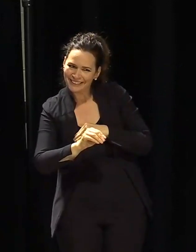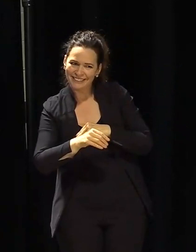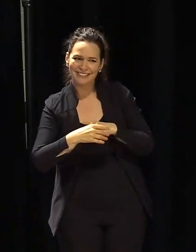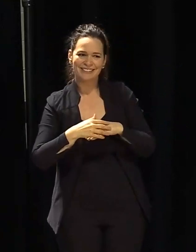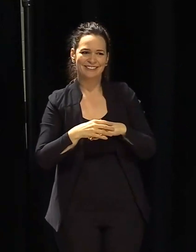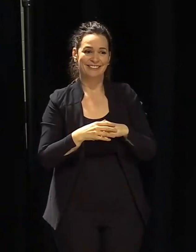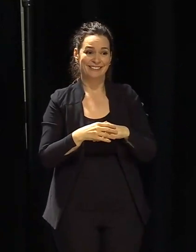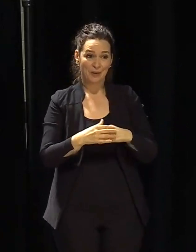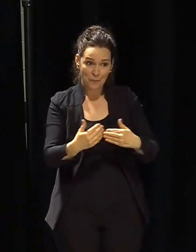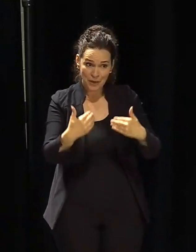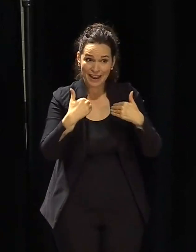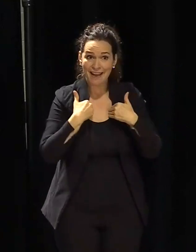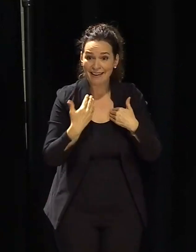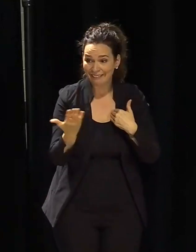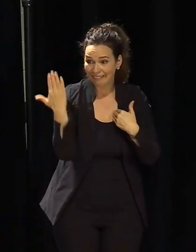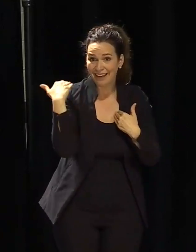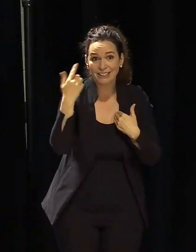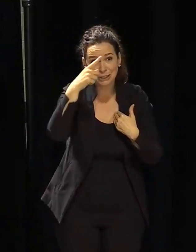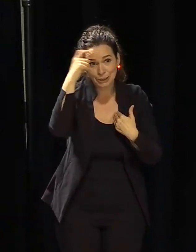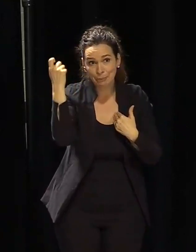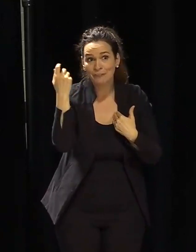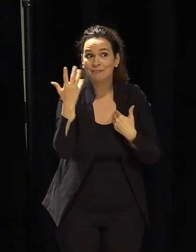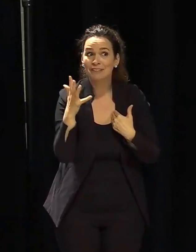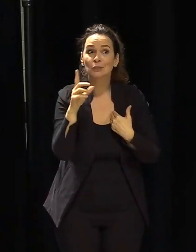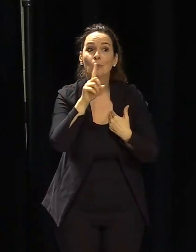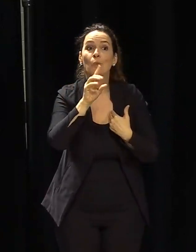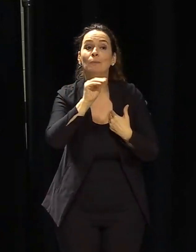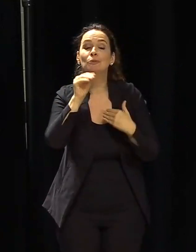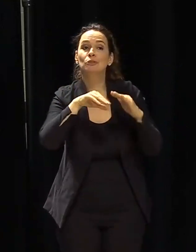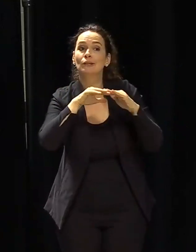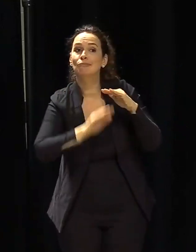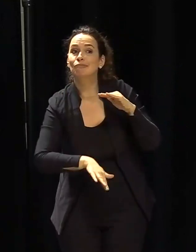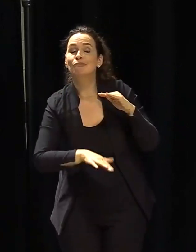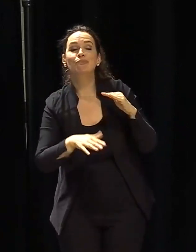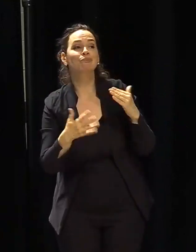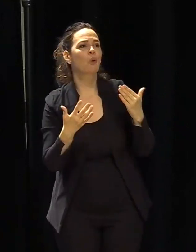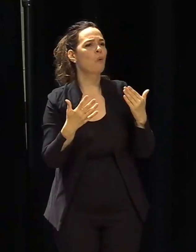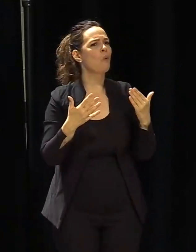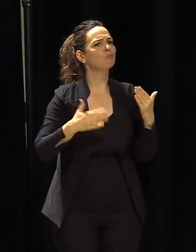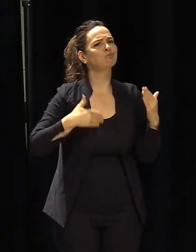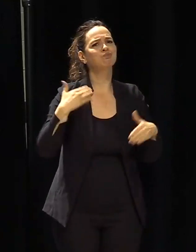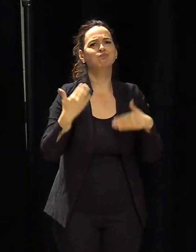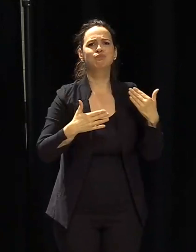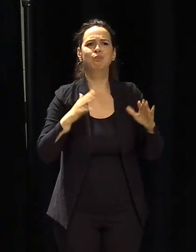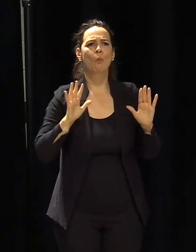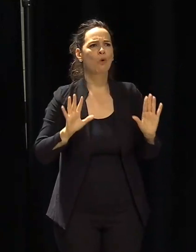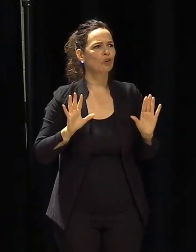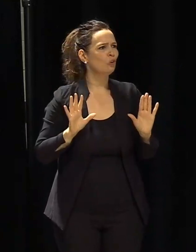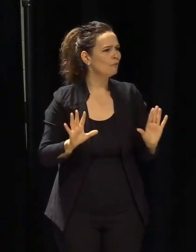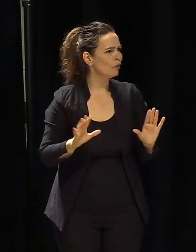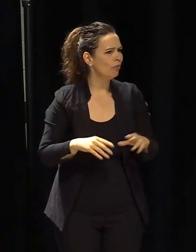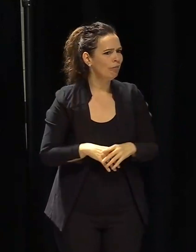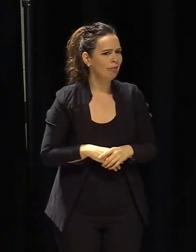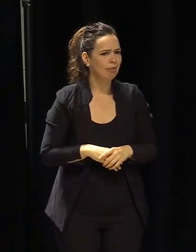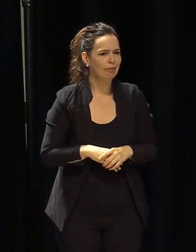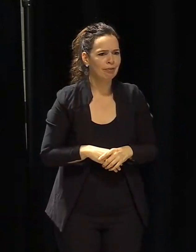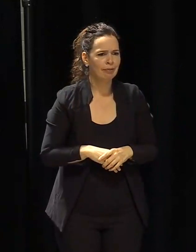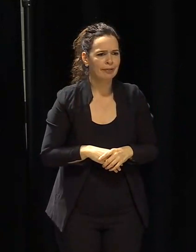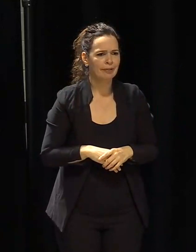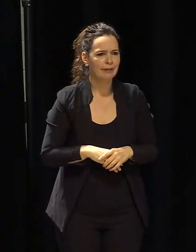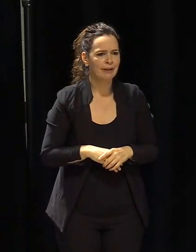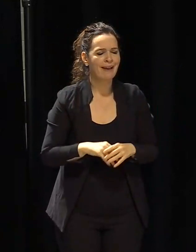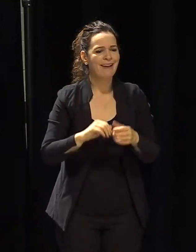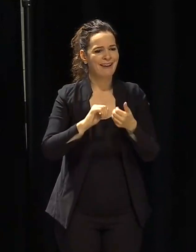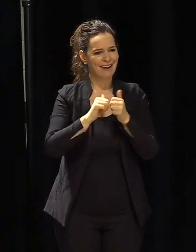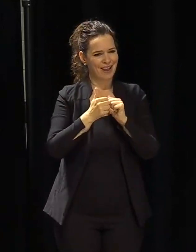at least keep it at 1, we know we've flattened the curve. So the only way to do that is we've got to find everybody, and that's what we're trying to do.